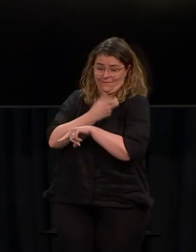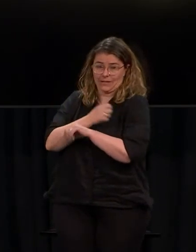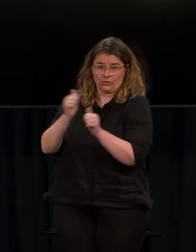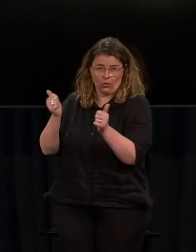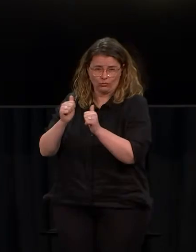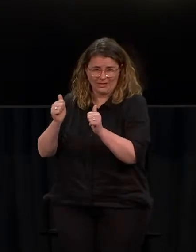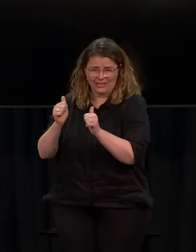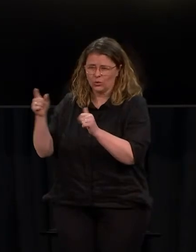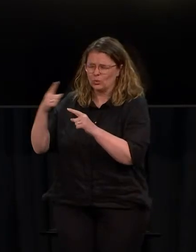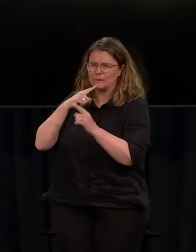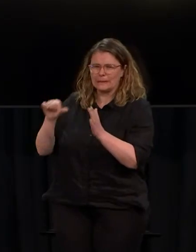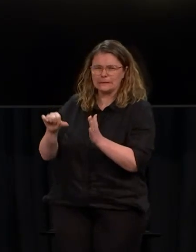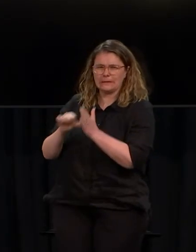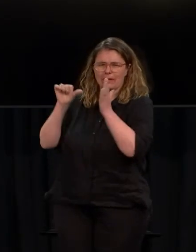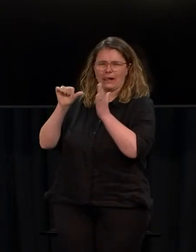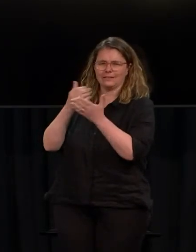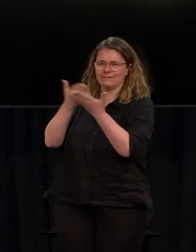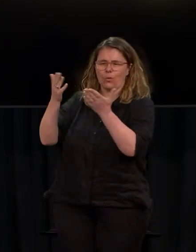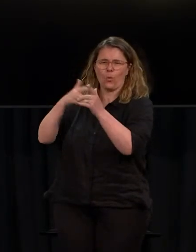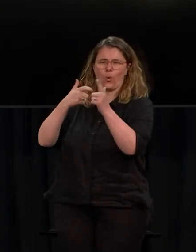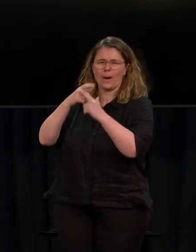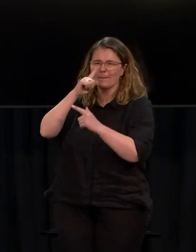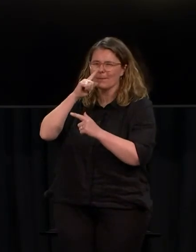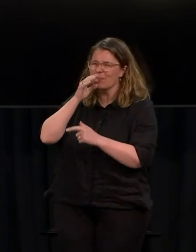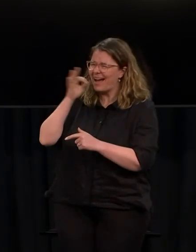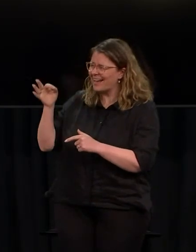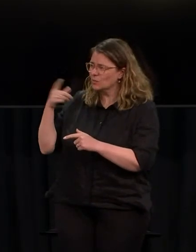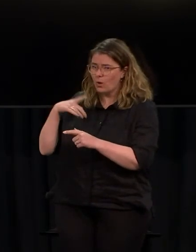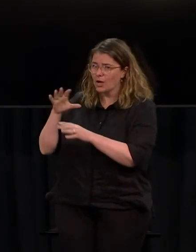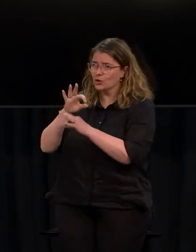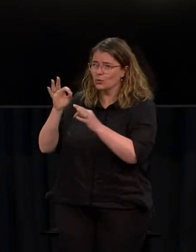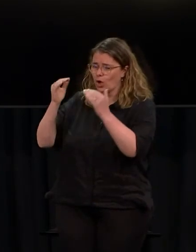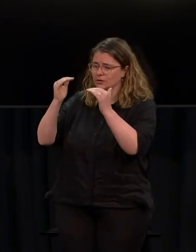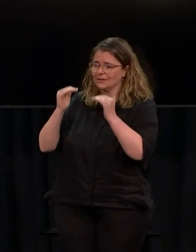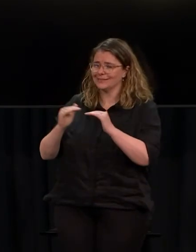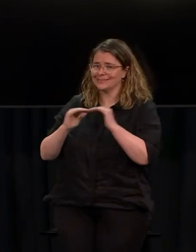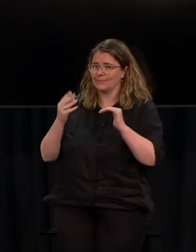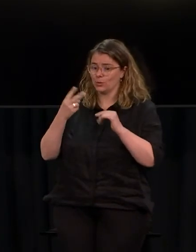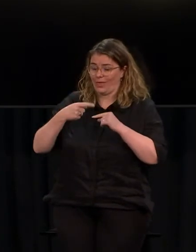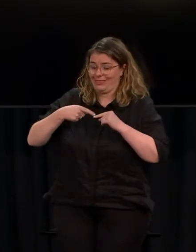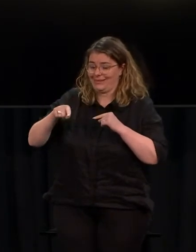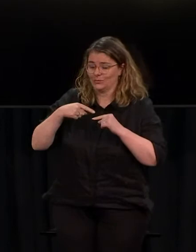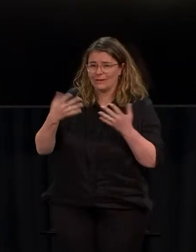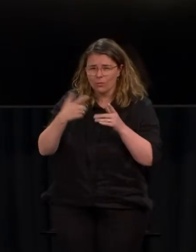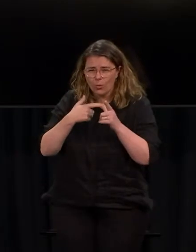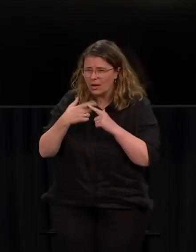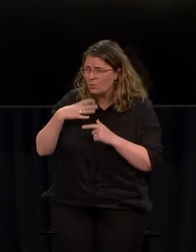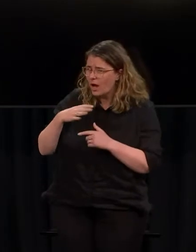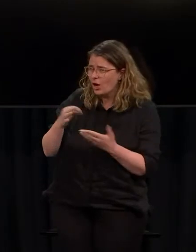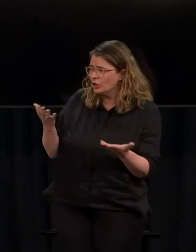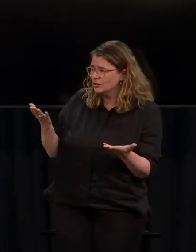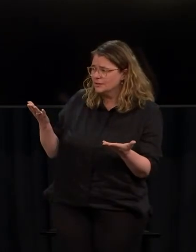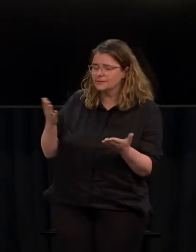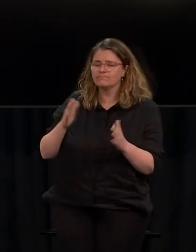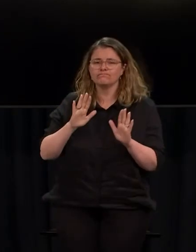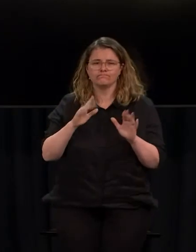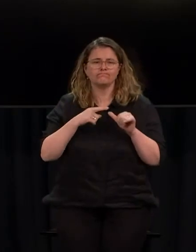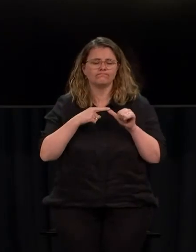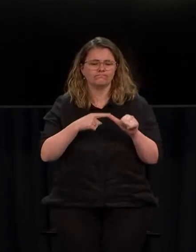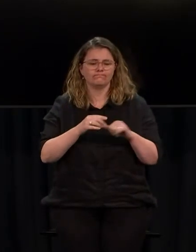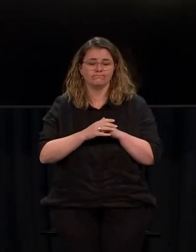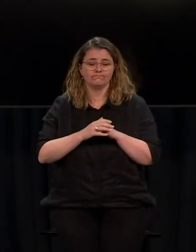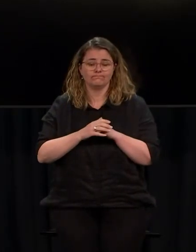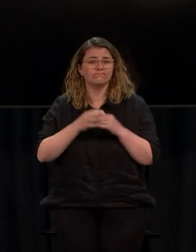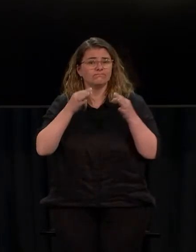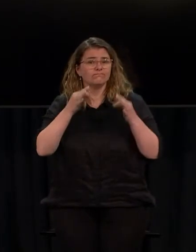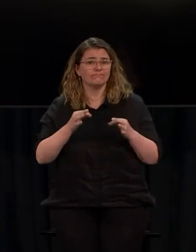talked about how tough it is for Aucklanders. So why not just go to step 2 this week? So we have made the decision that from next